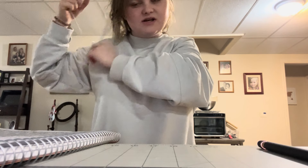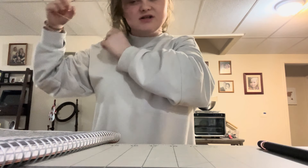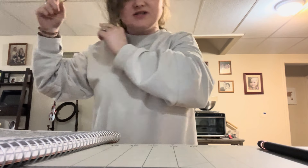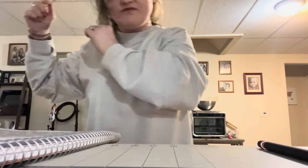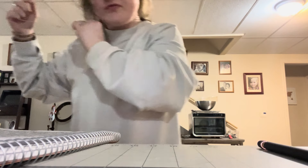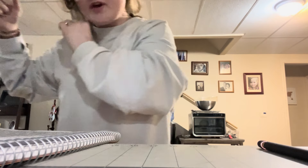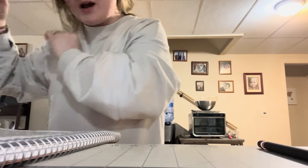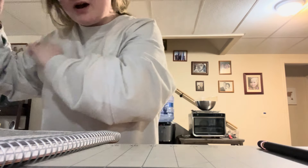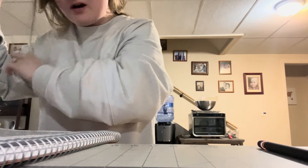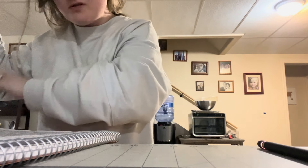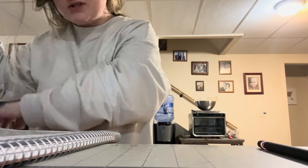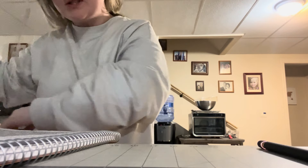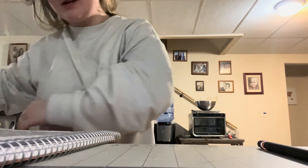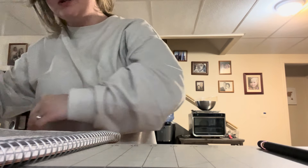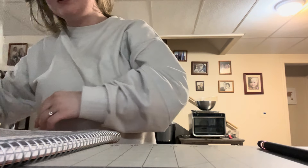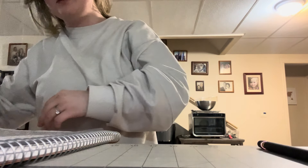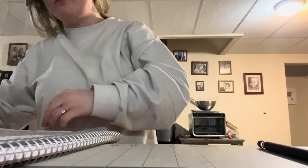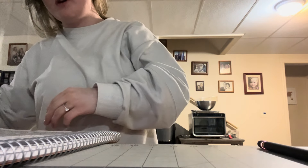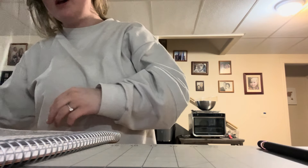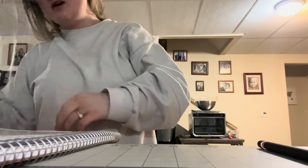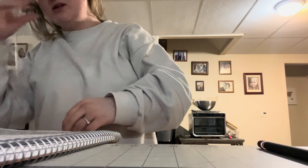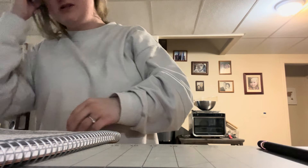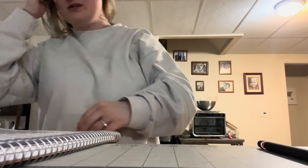Tens of thousands of fans